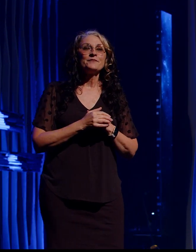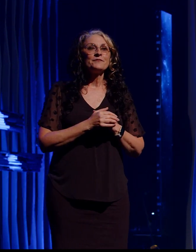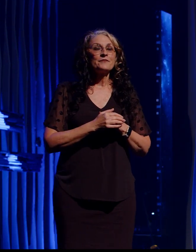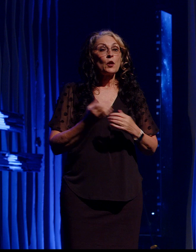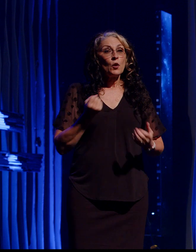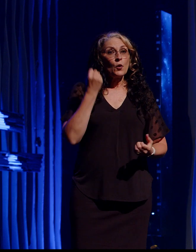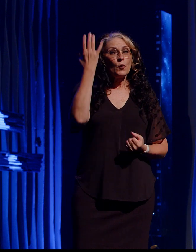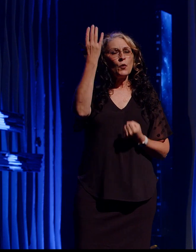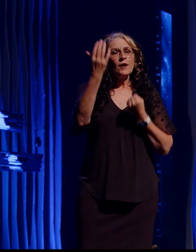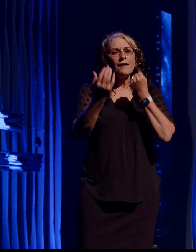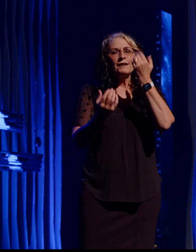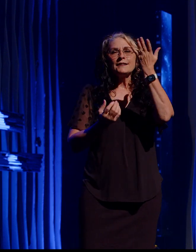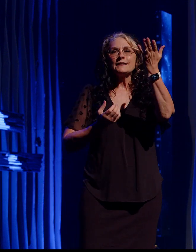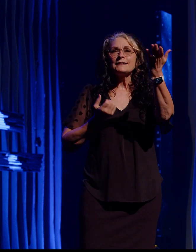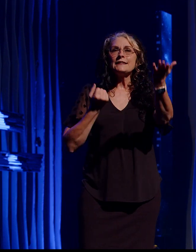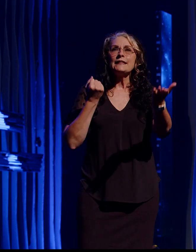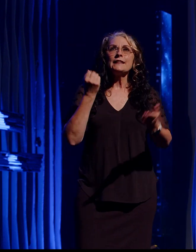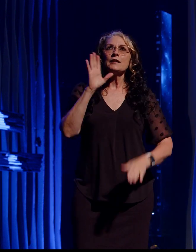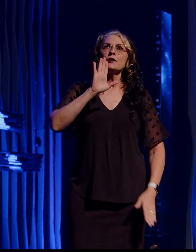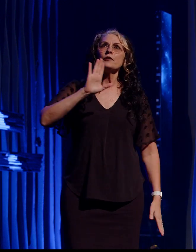We'll sing of your